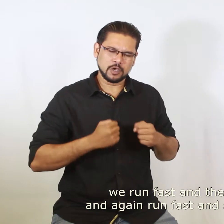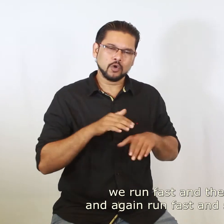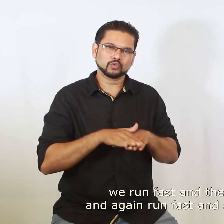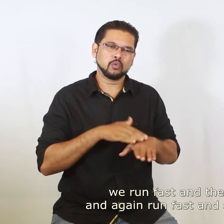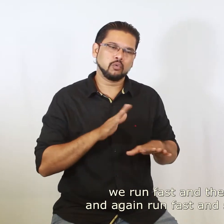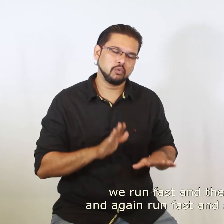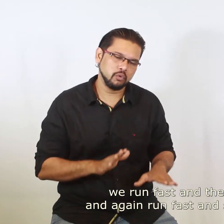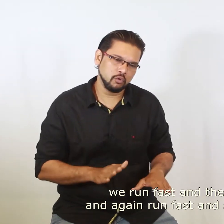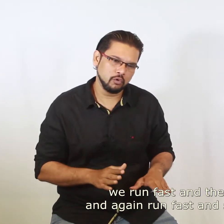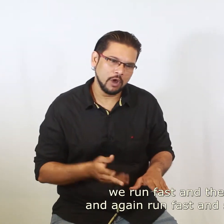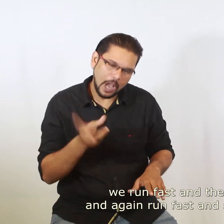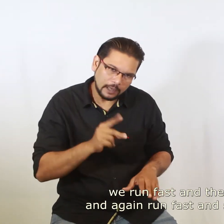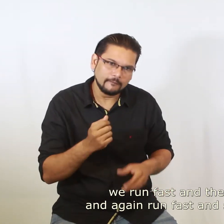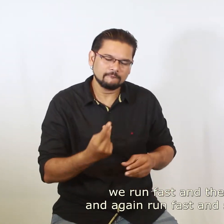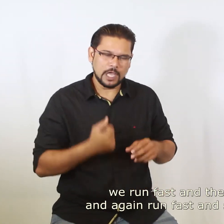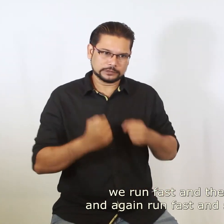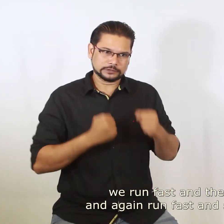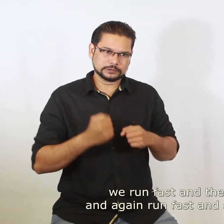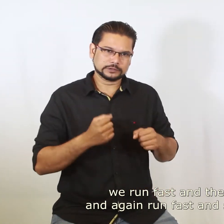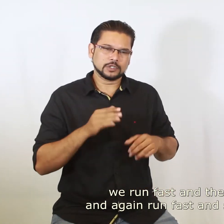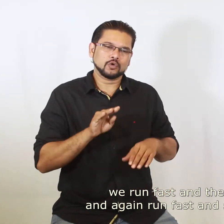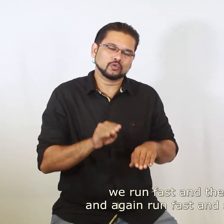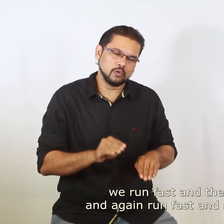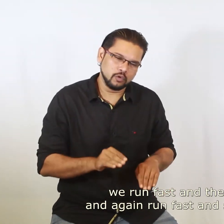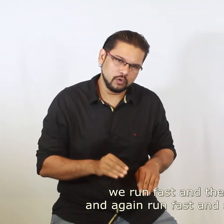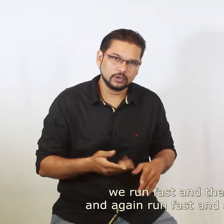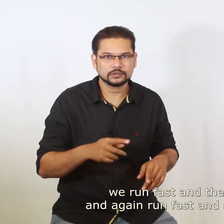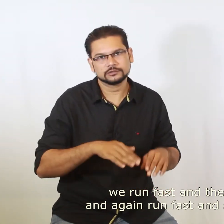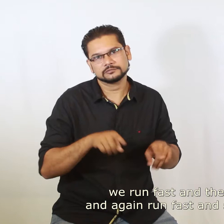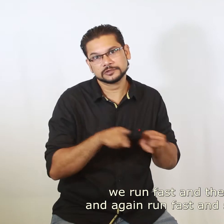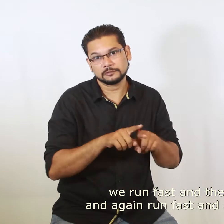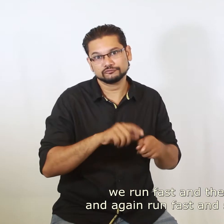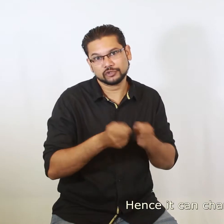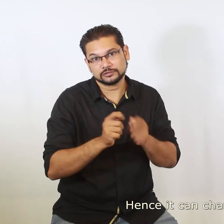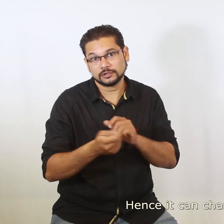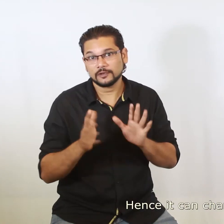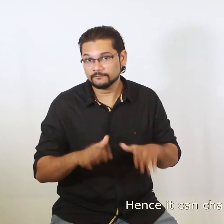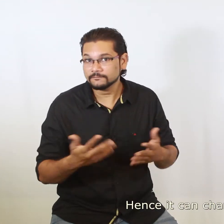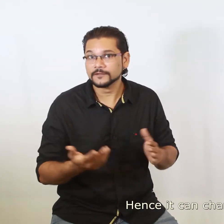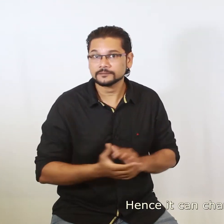then slow, and again run fast and slow again. Hence, it can